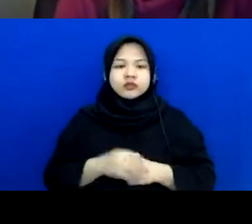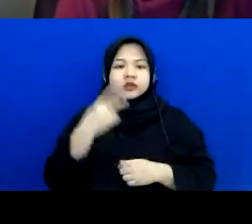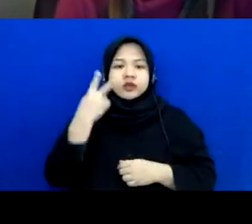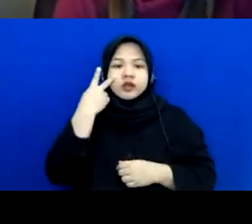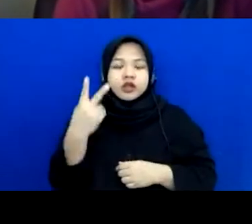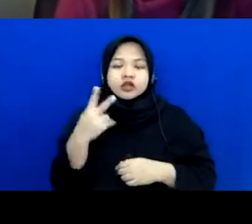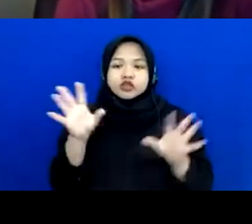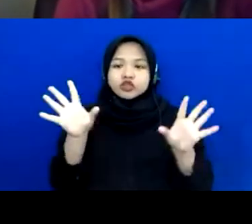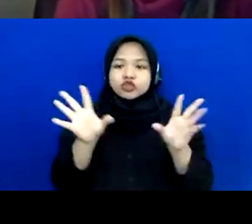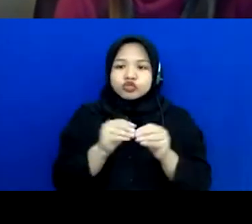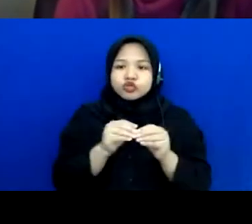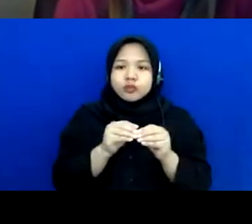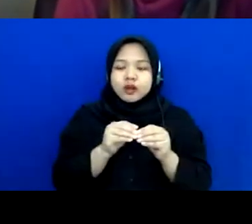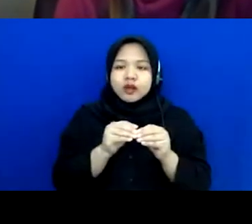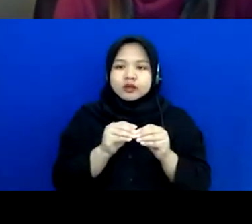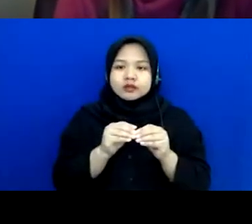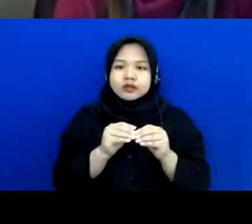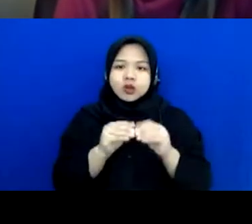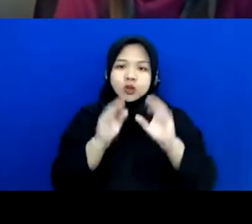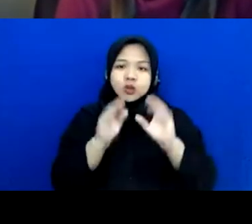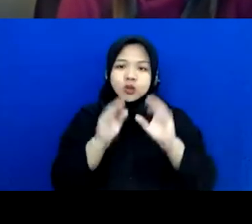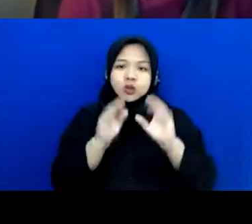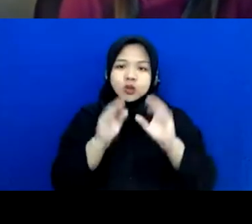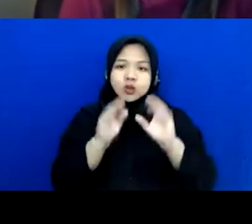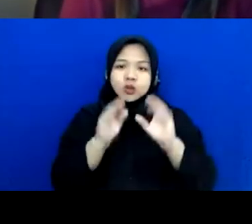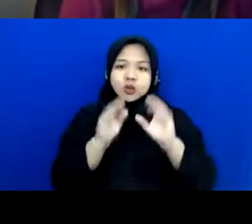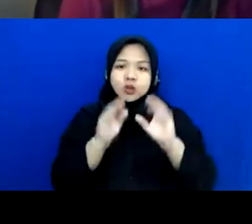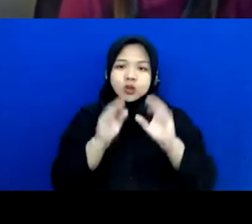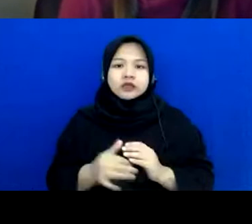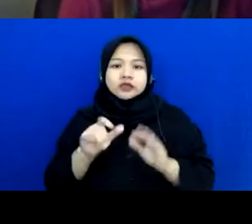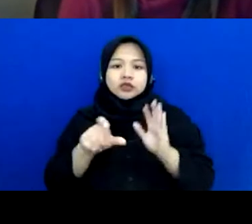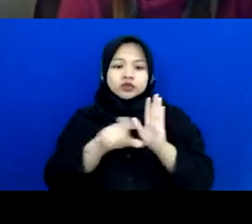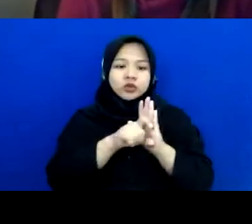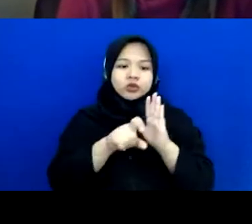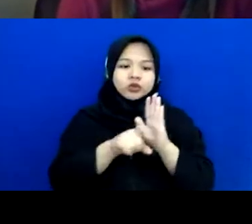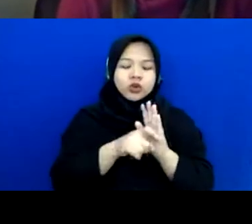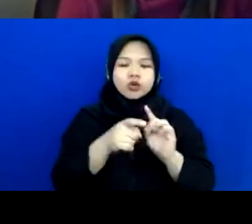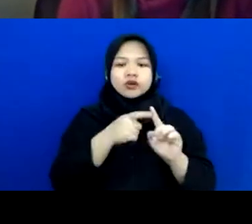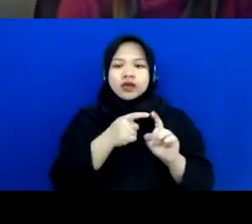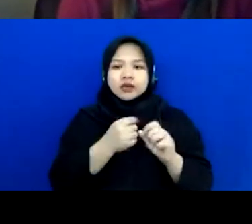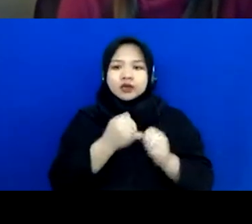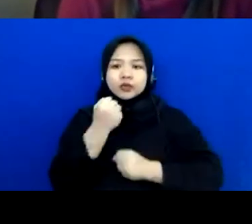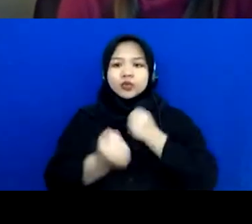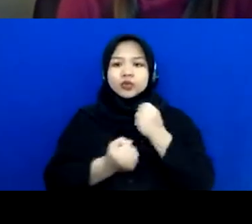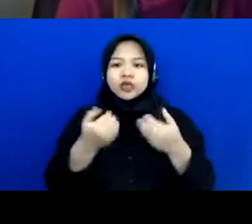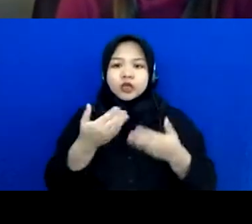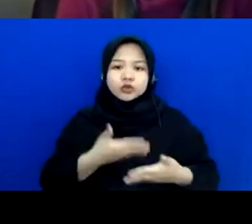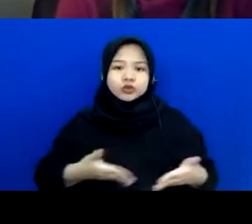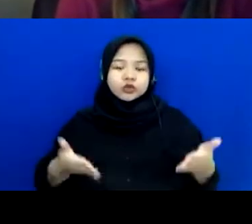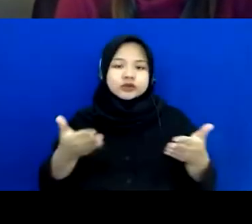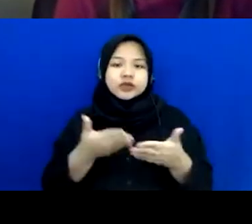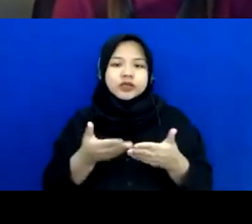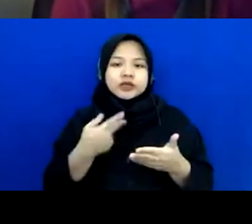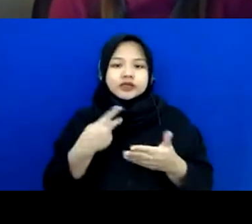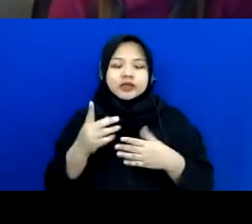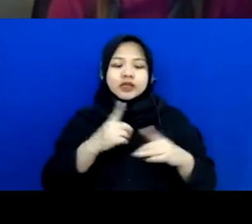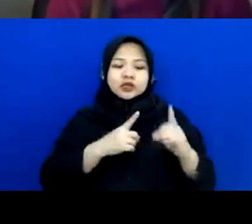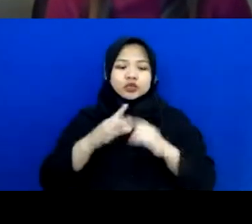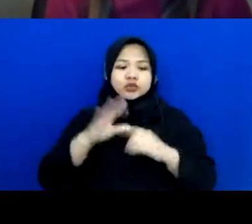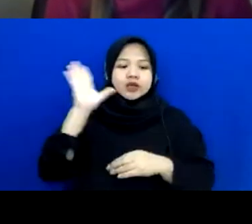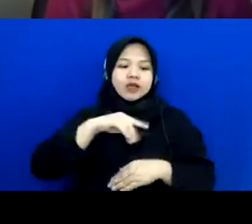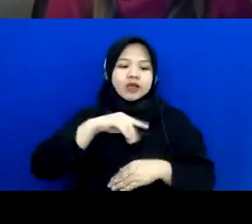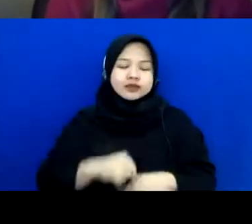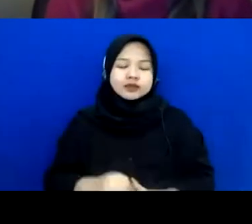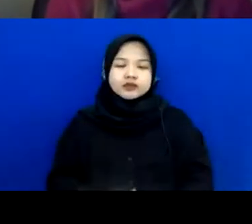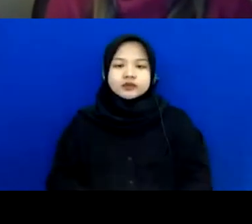of very exciting and compelling examples of those social enterprises throughout our discussion today. And it's